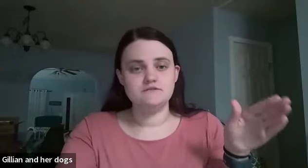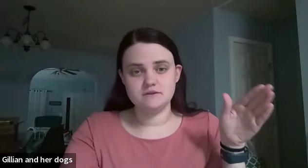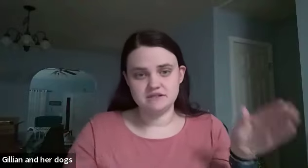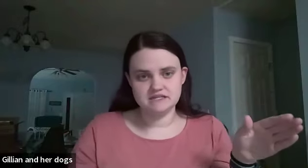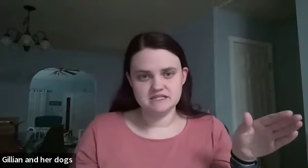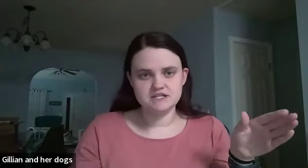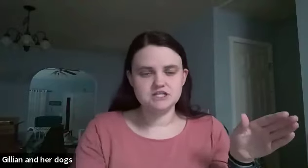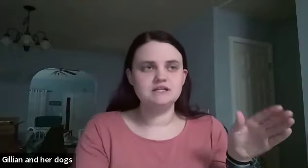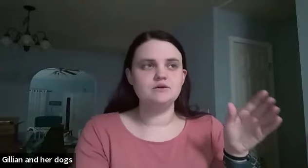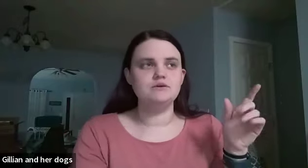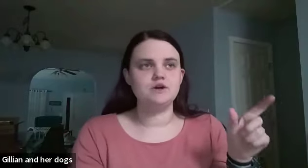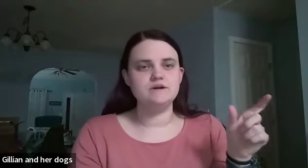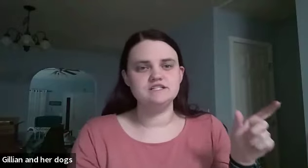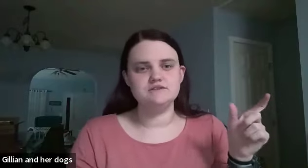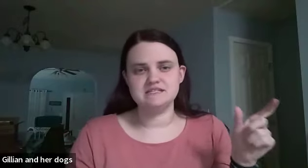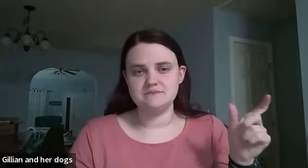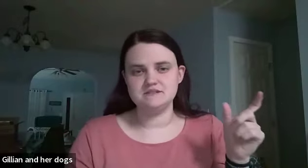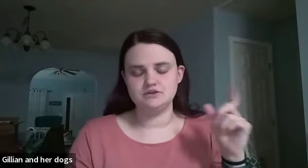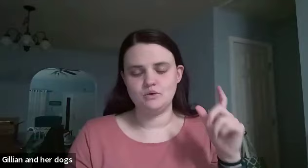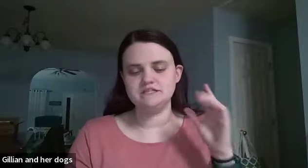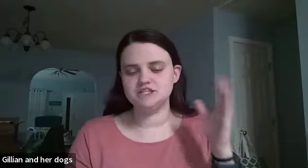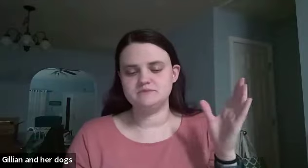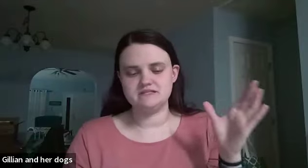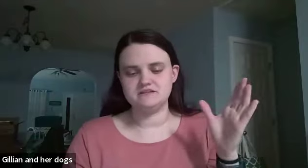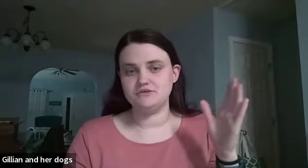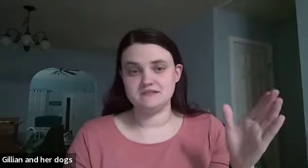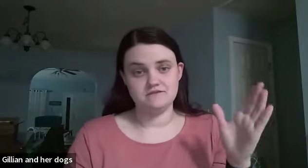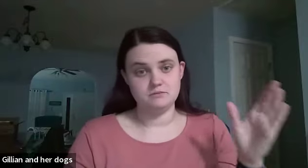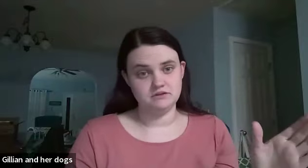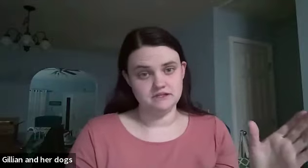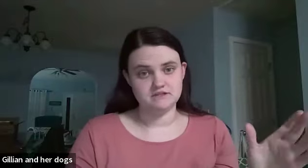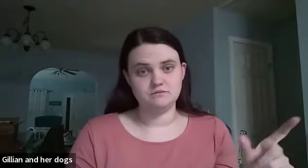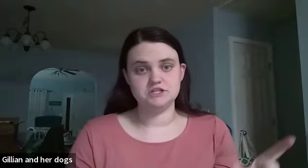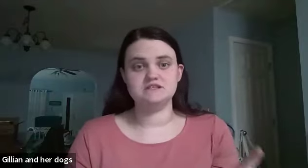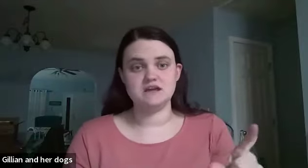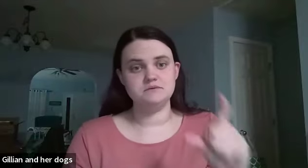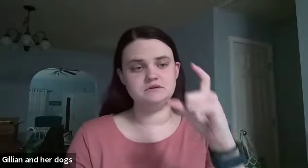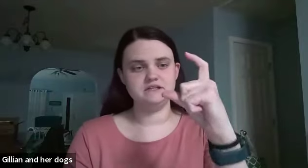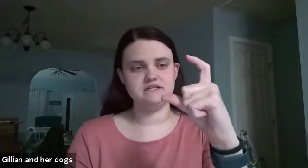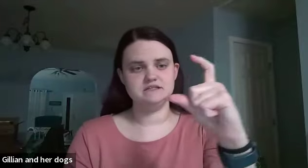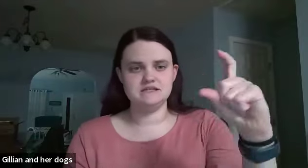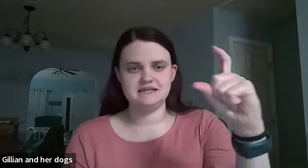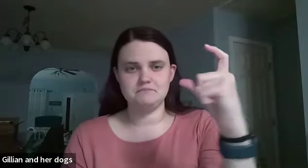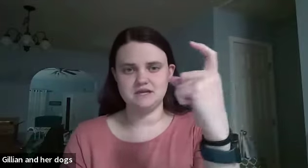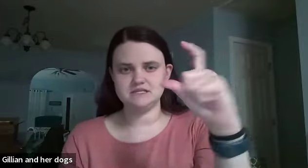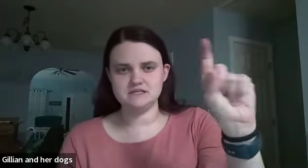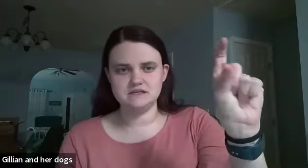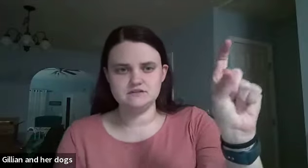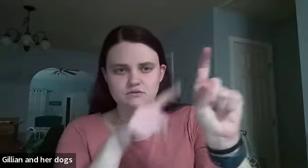for the police station, you're going to do the same. You're going to just basically do the sign for police, which the sign for police is like a baby C. So